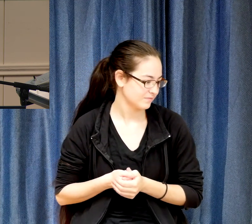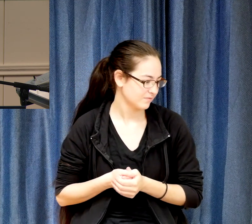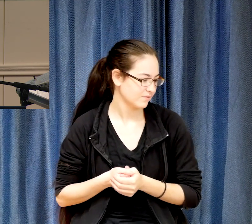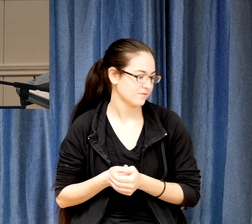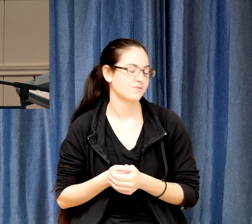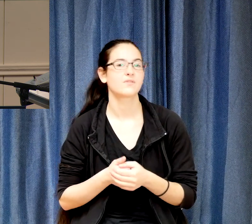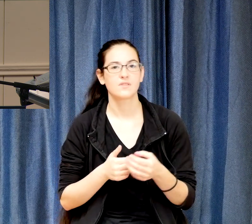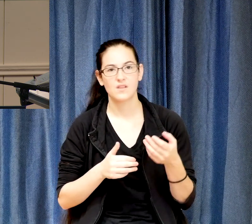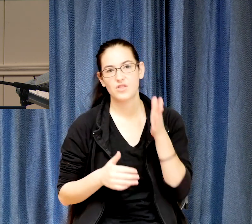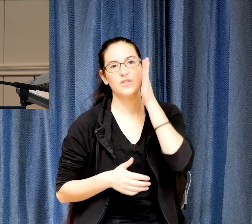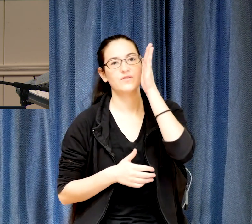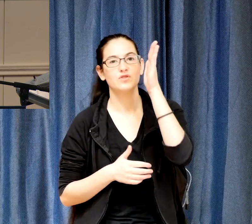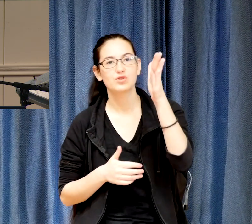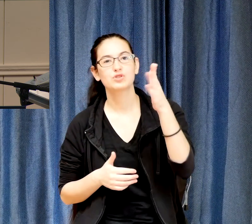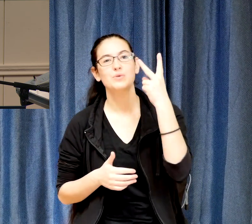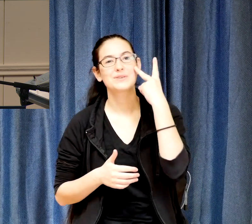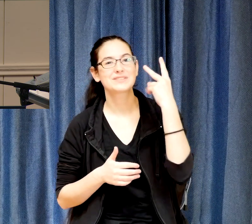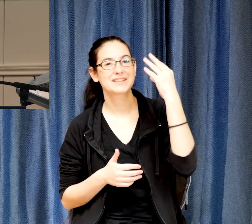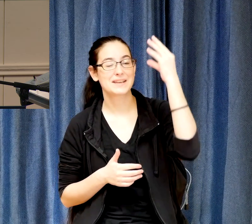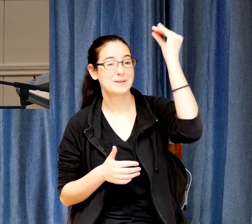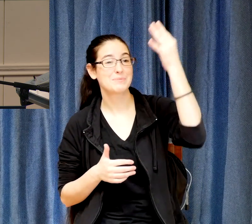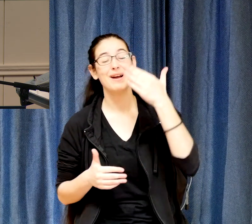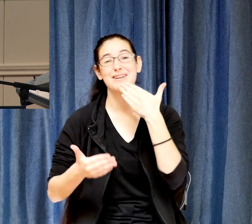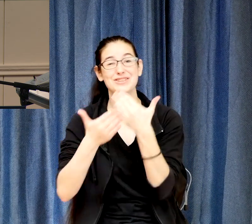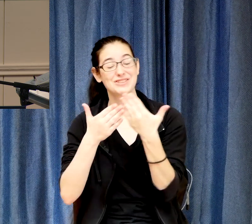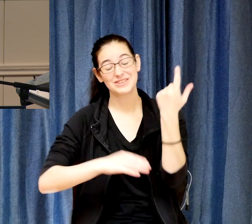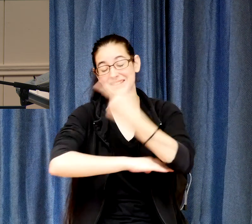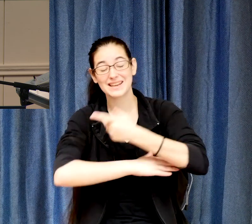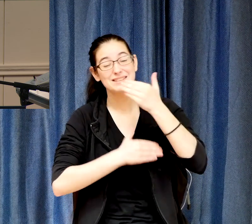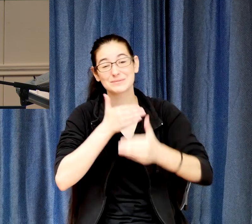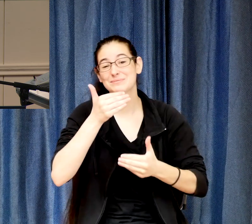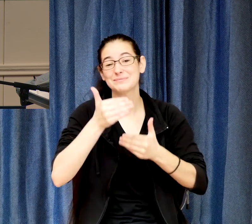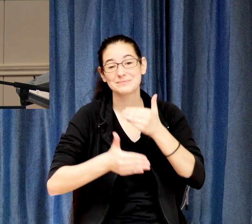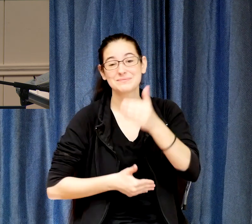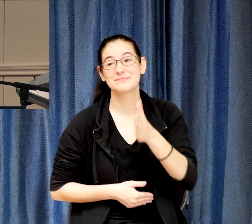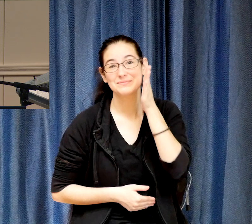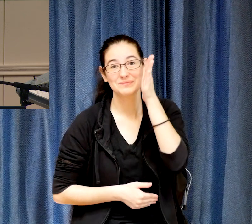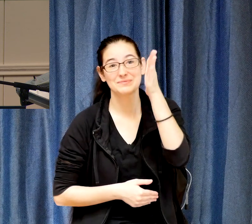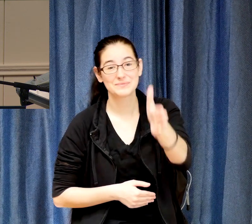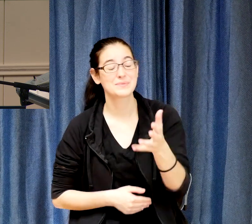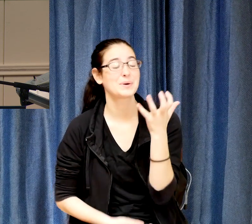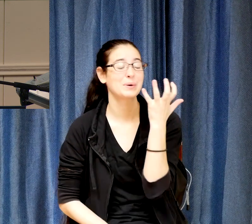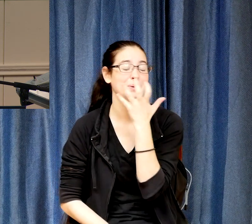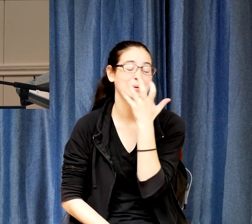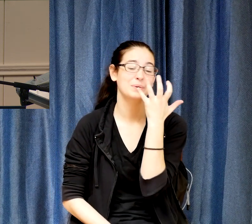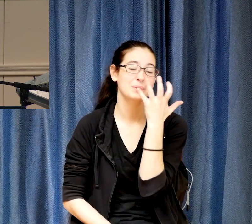There are brighter days ahead.